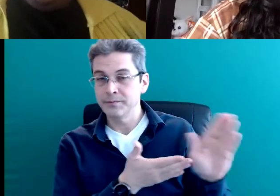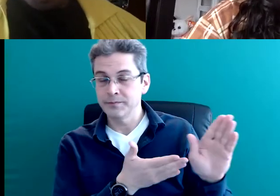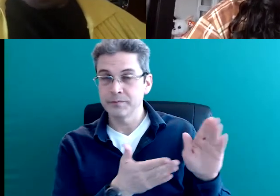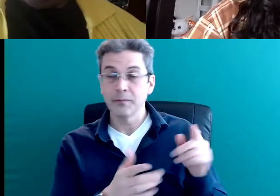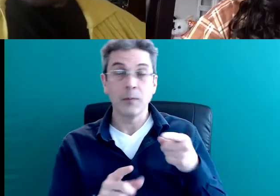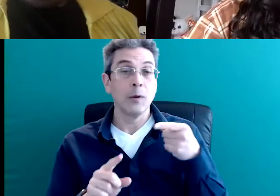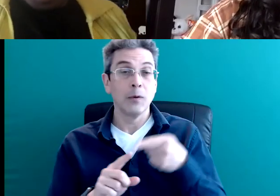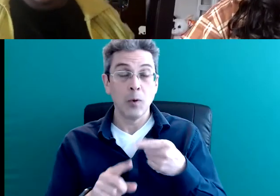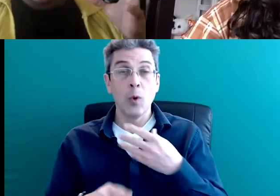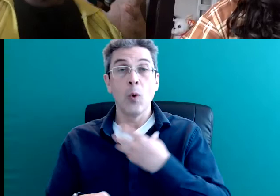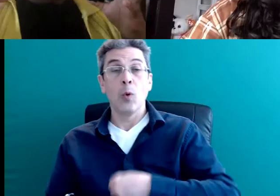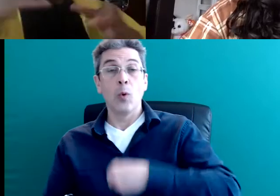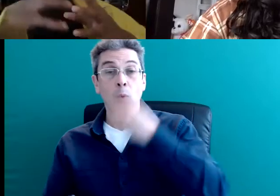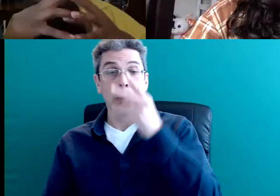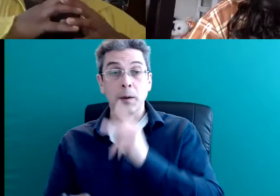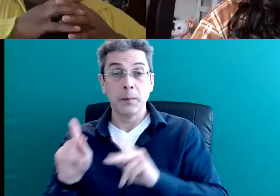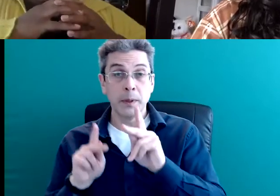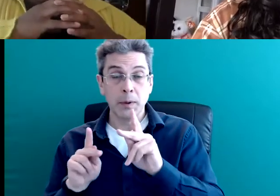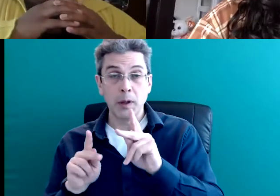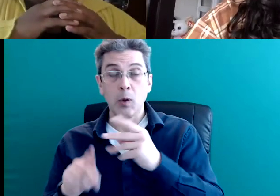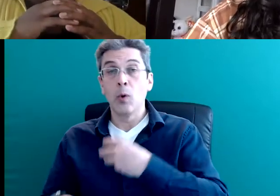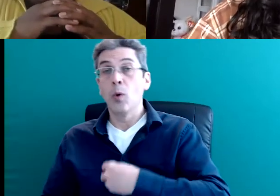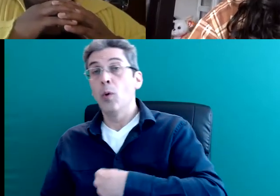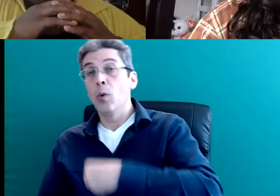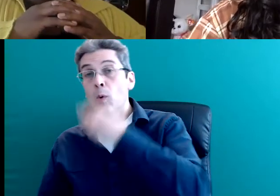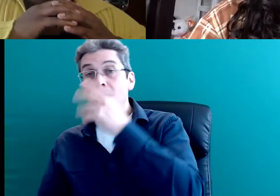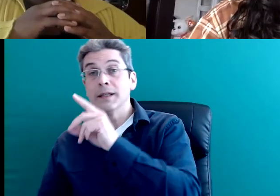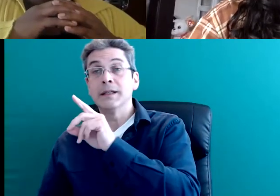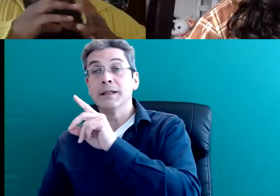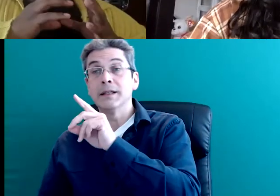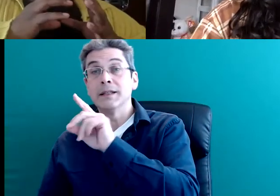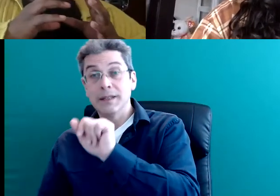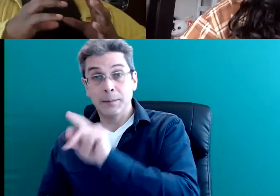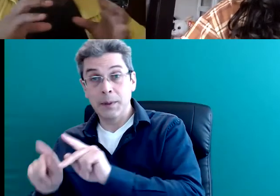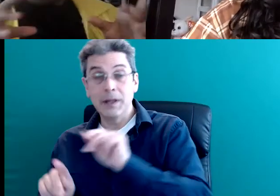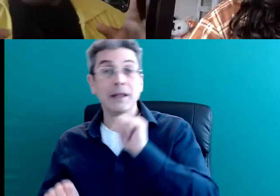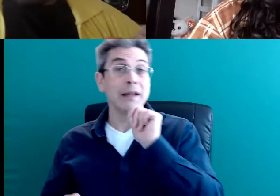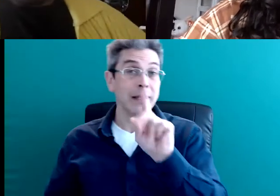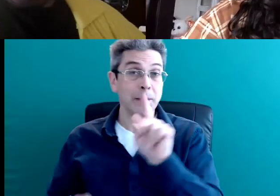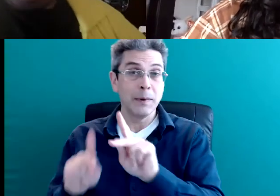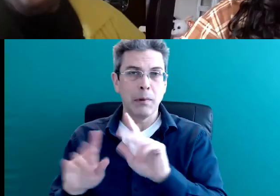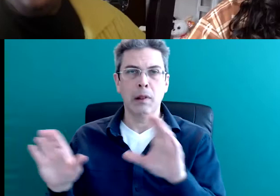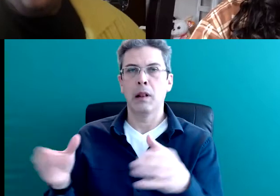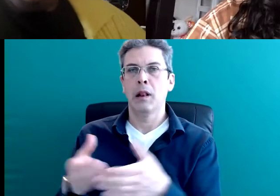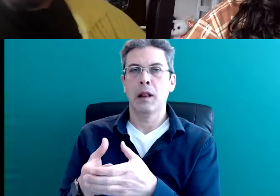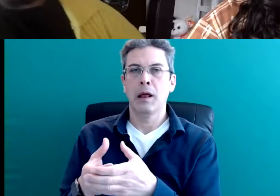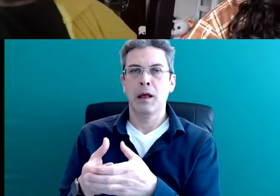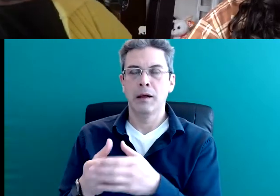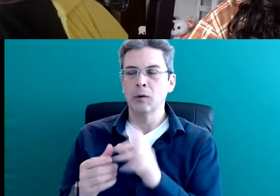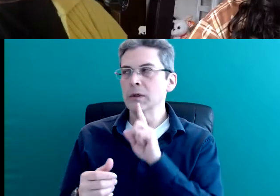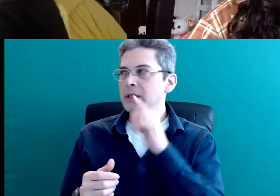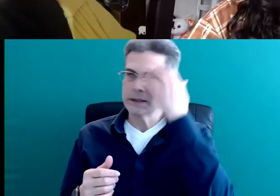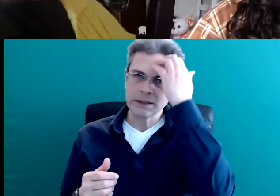white non-disabled people come together in the most irritating of ways when it comes to like these wheelchairs